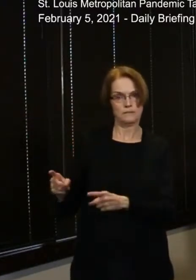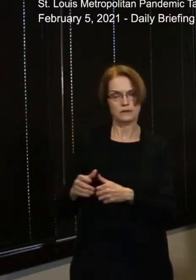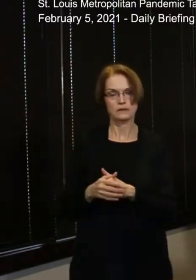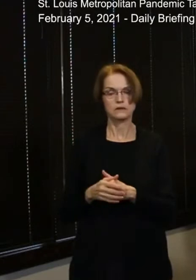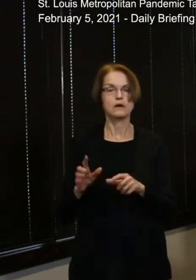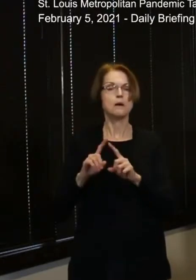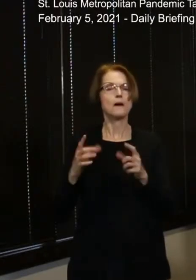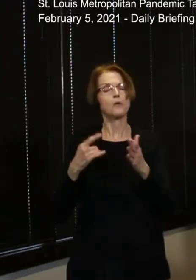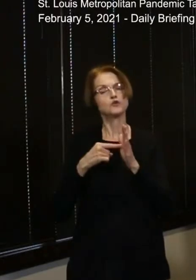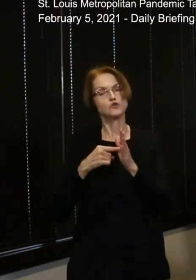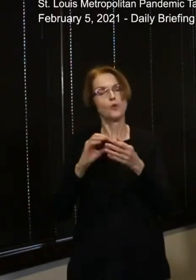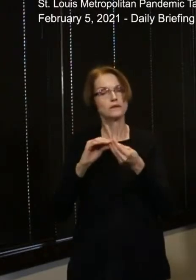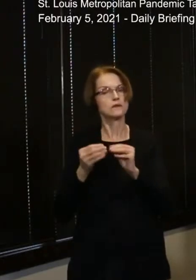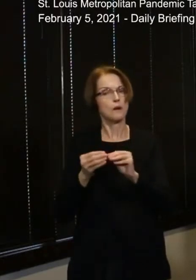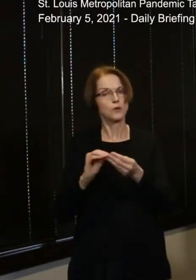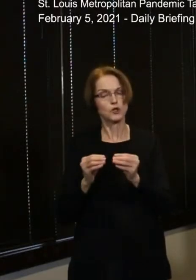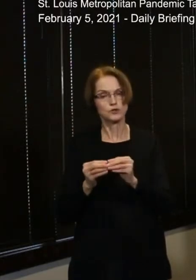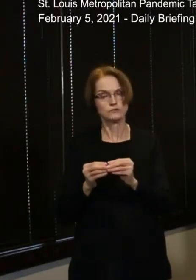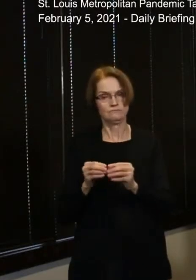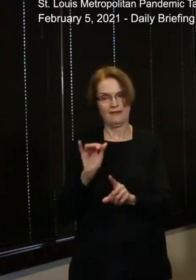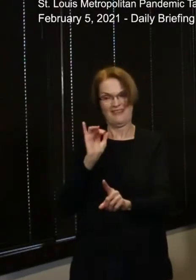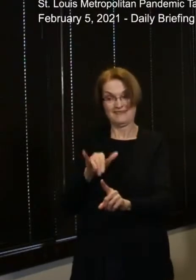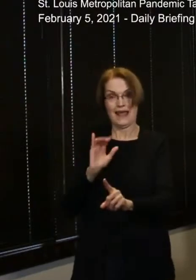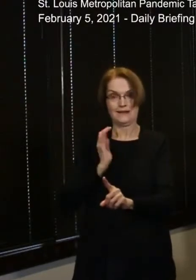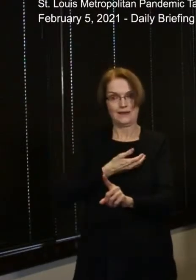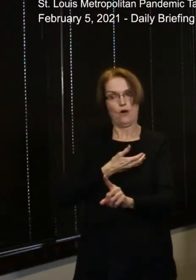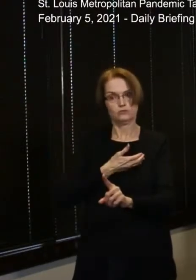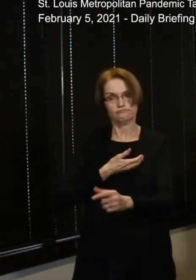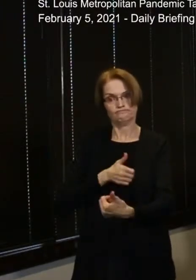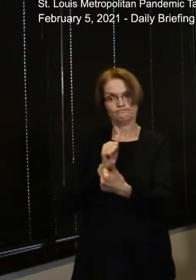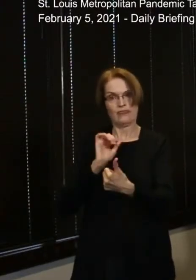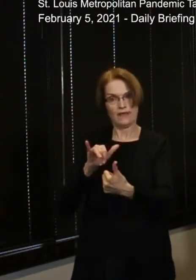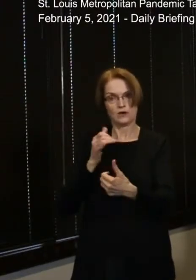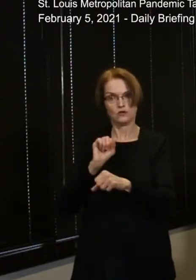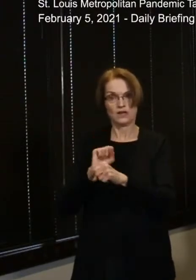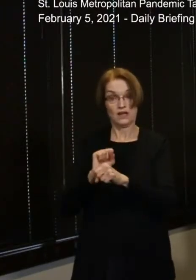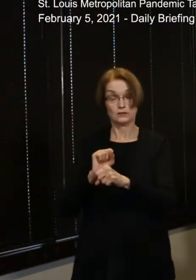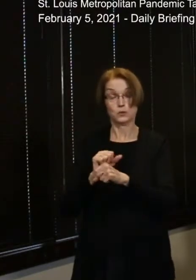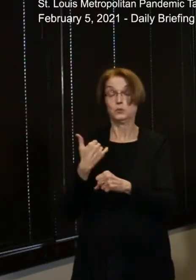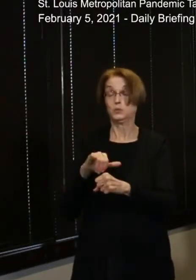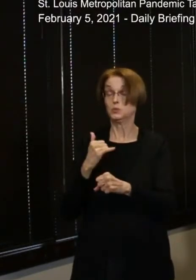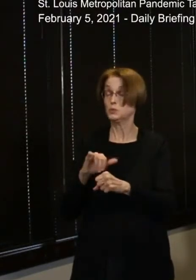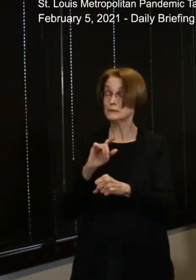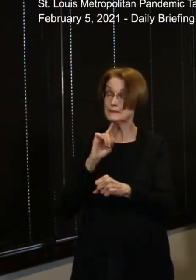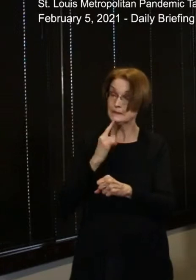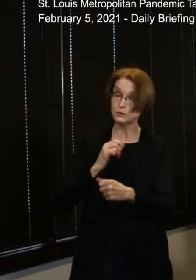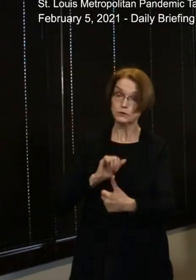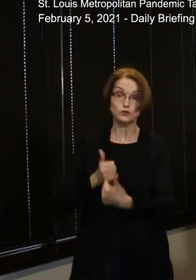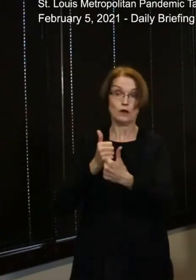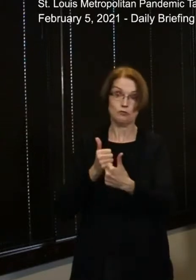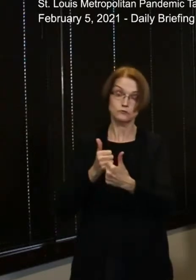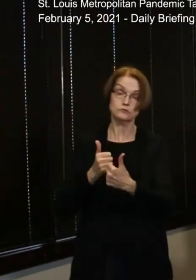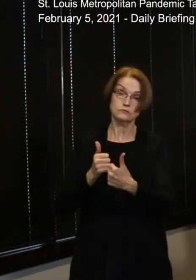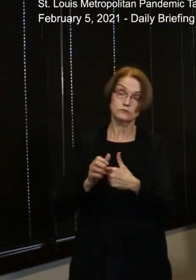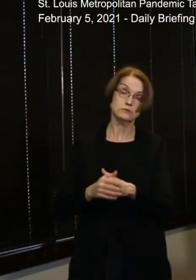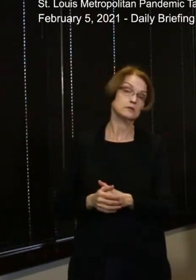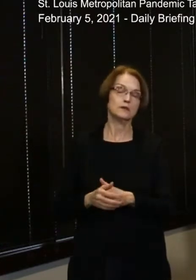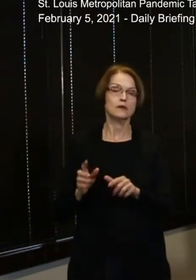to share this is the task that's at hand. And it's enormous and it's challenging,